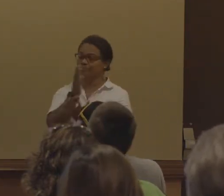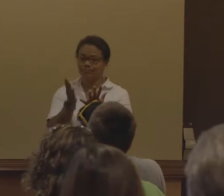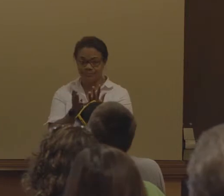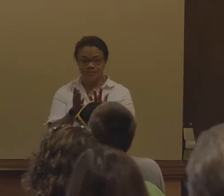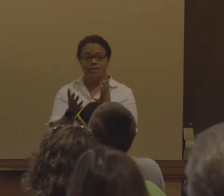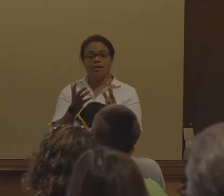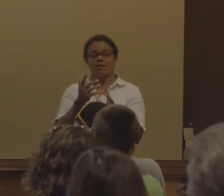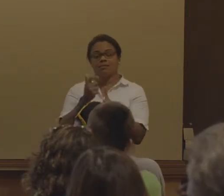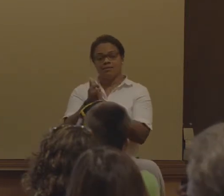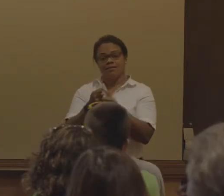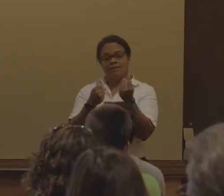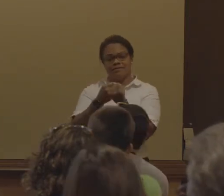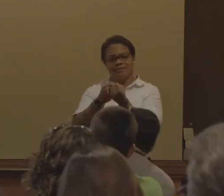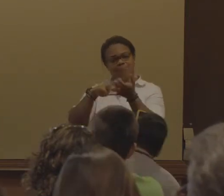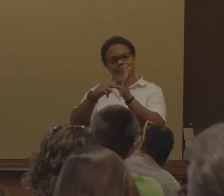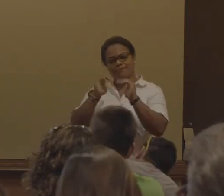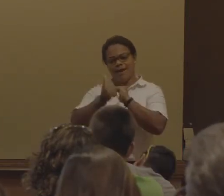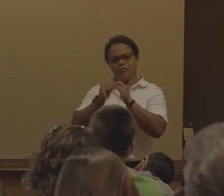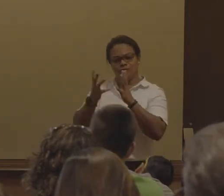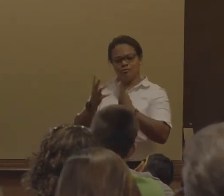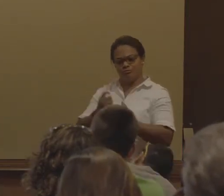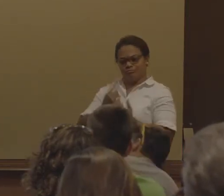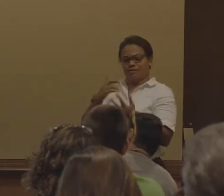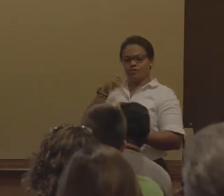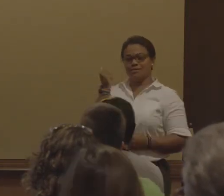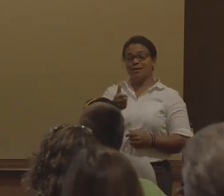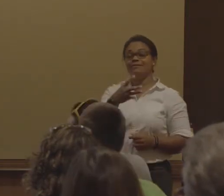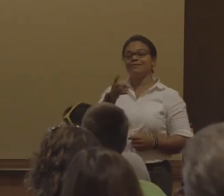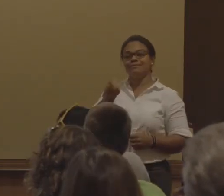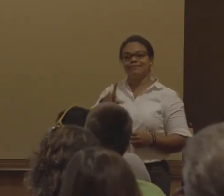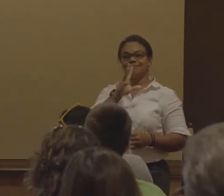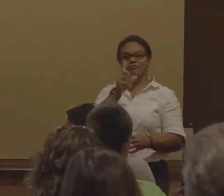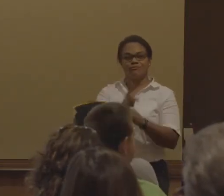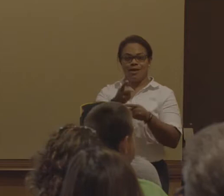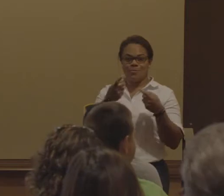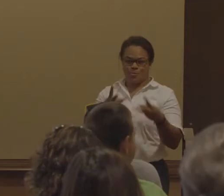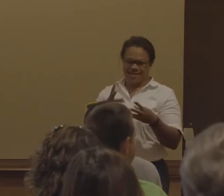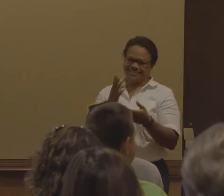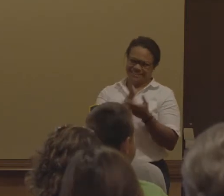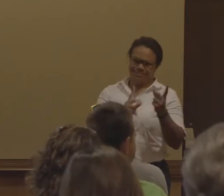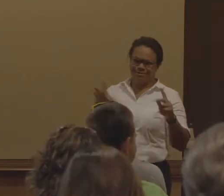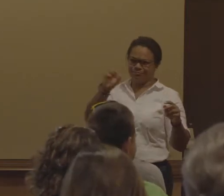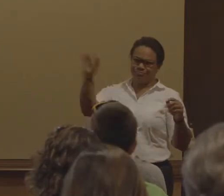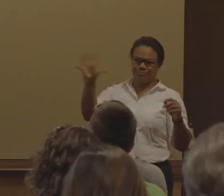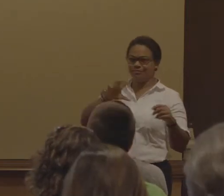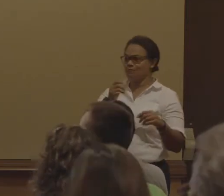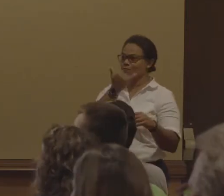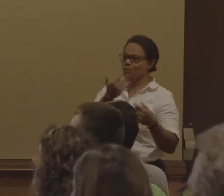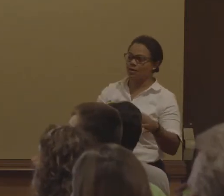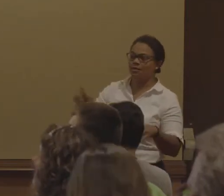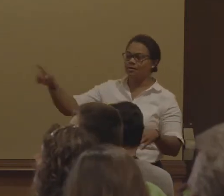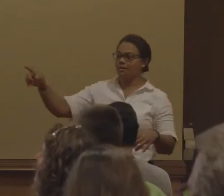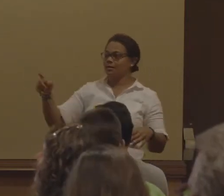self-advocacy, how to speak up for yourself, and speak up the right way, because we all know there's a wrong way, right? Well, I just